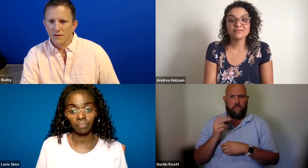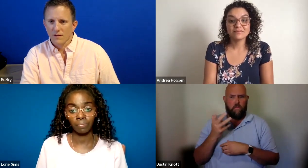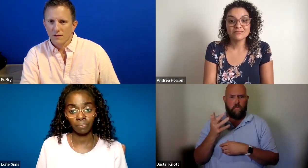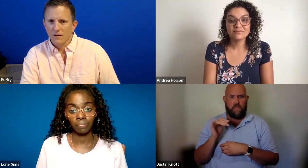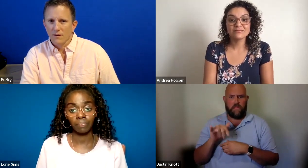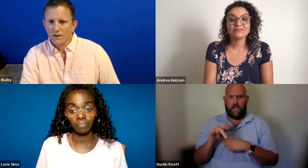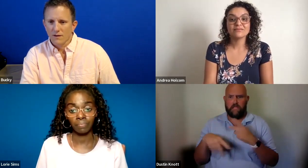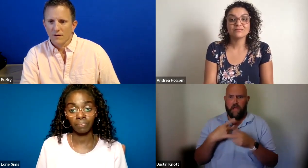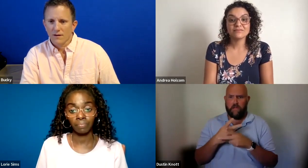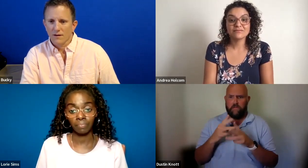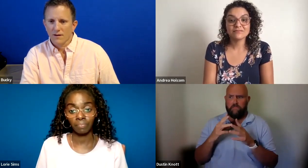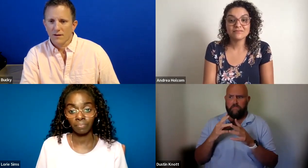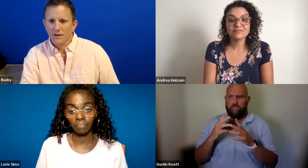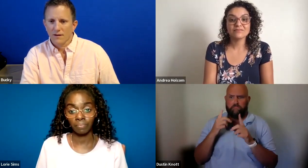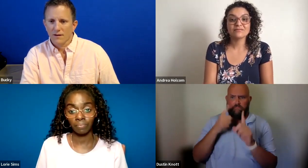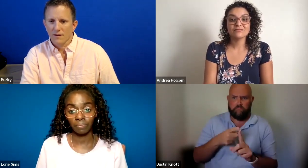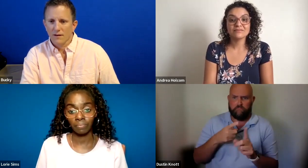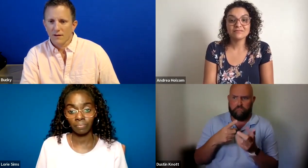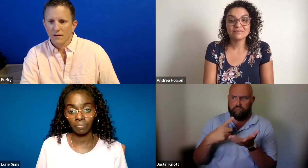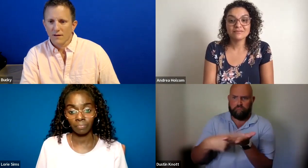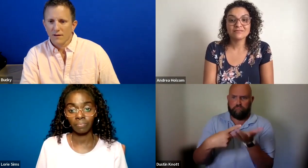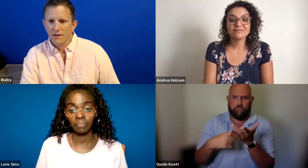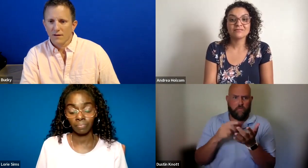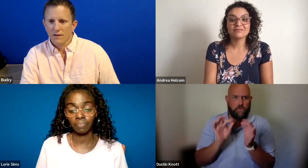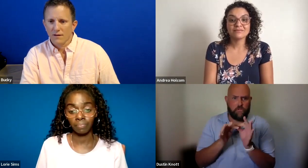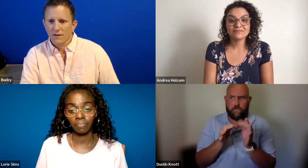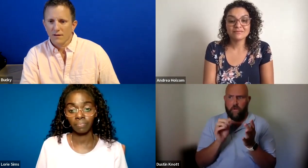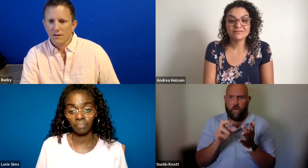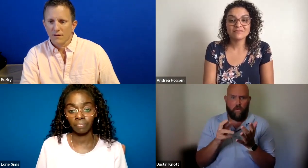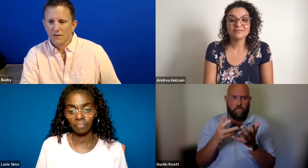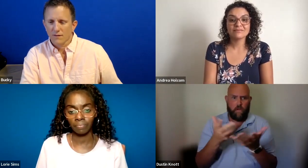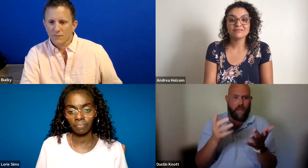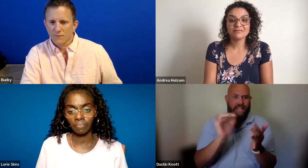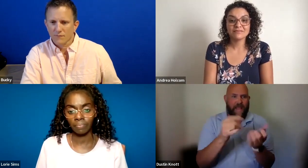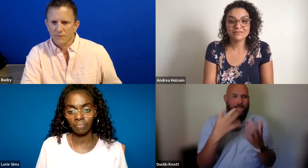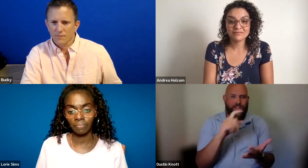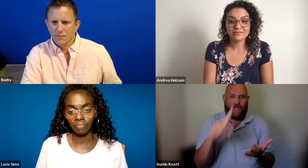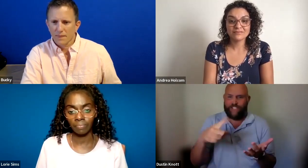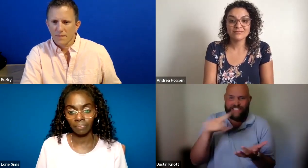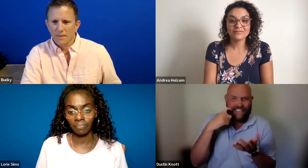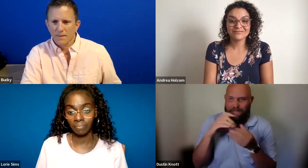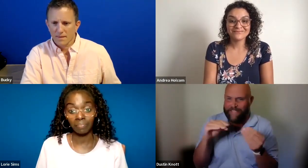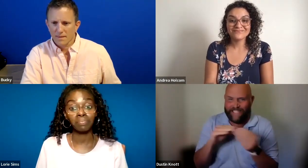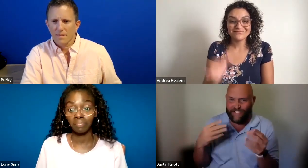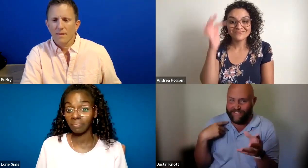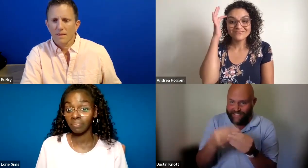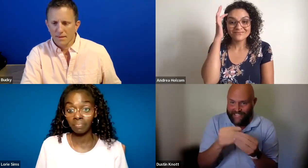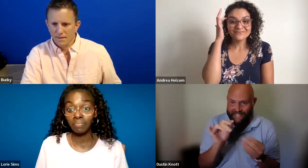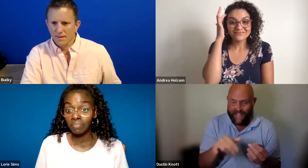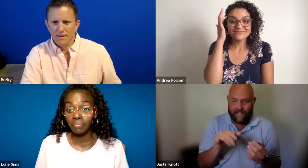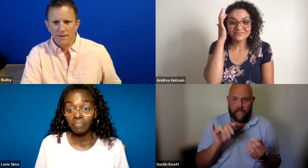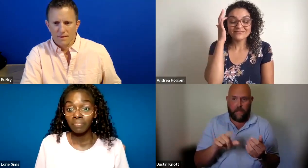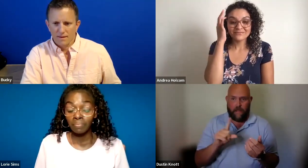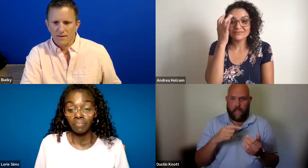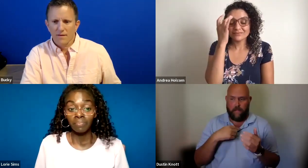like, whoa, no, like, what is going on? What is the point of this discussion? I mean, what's going to